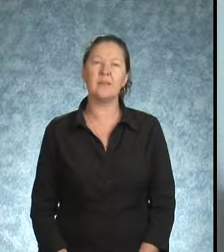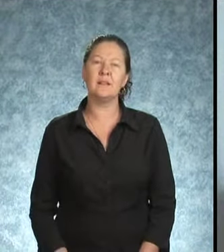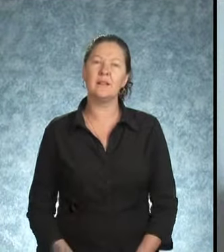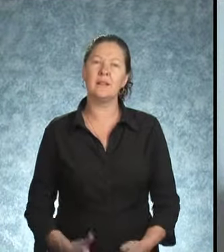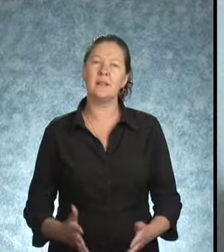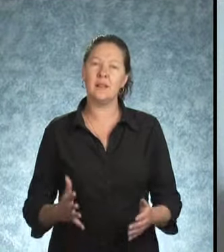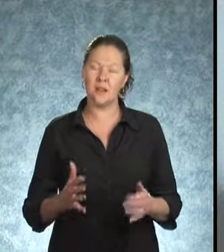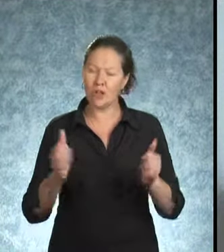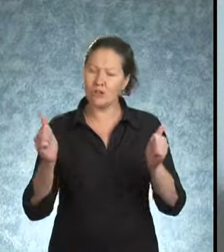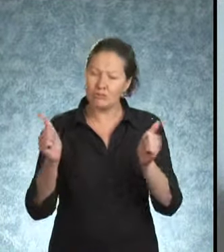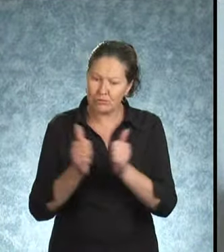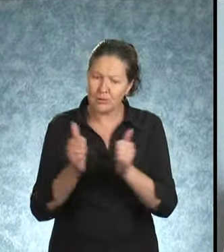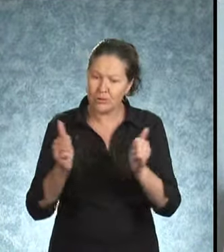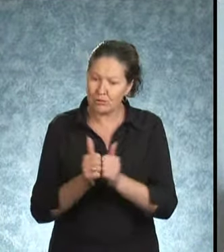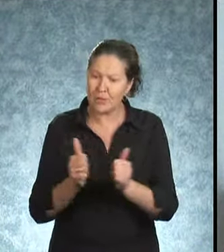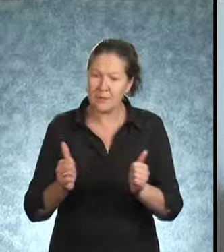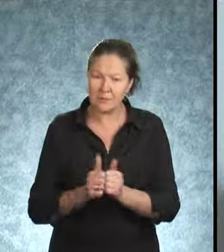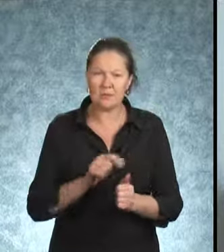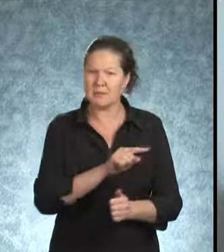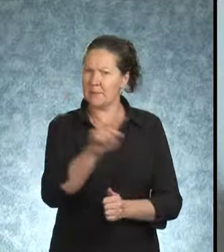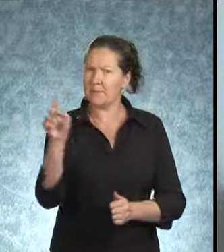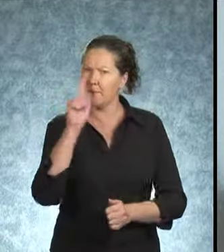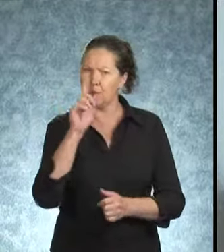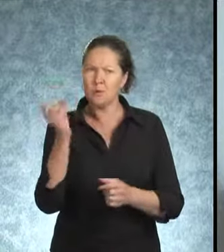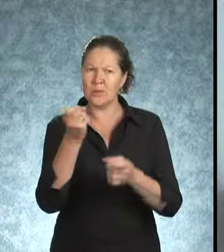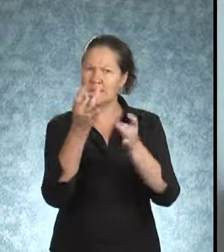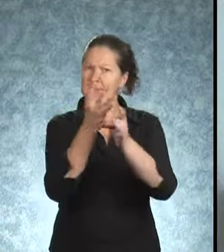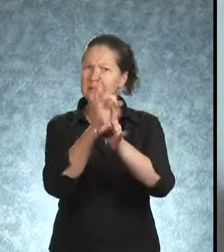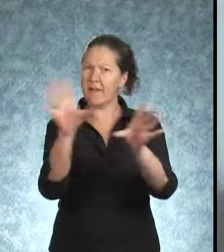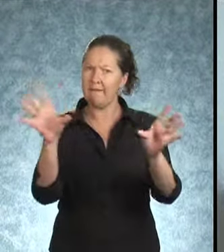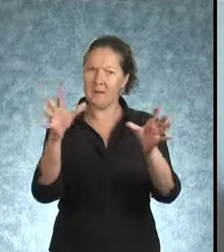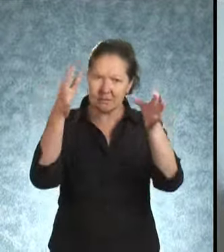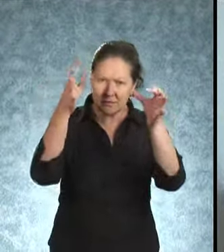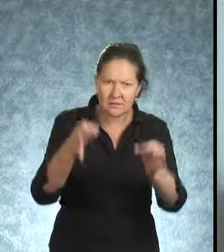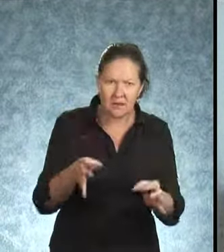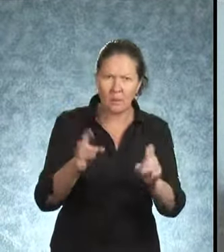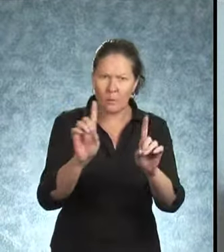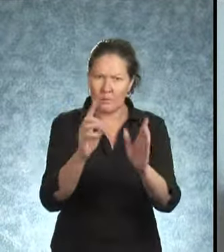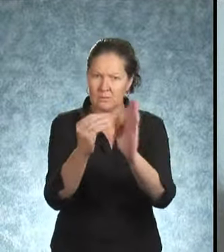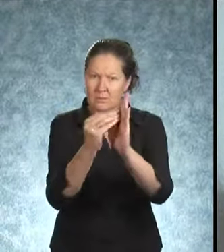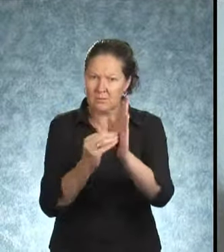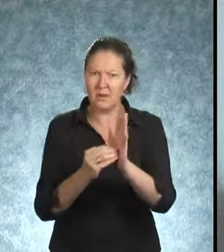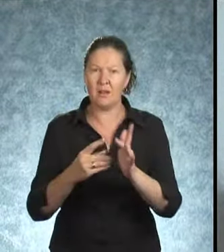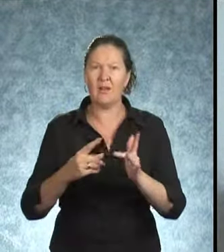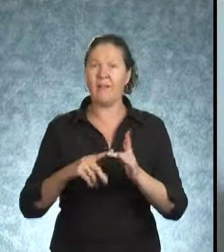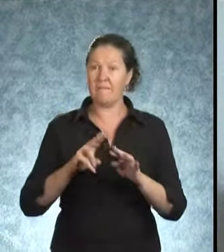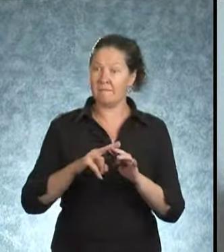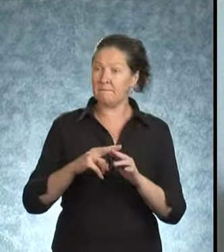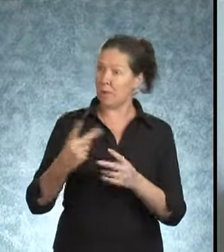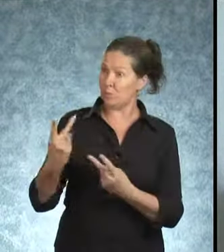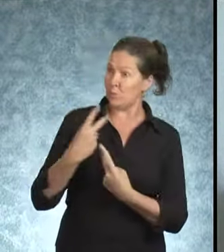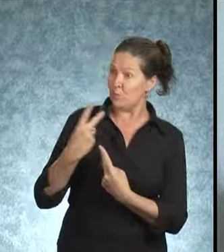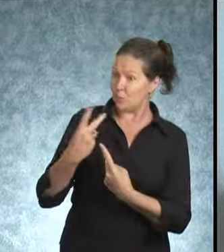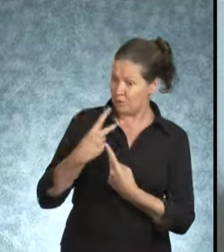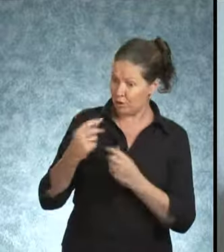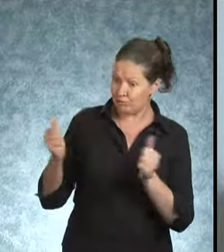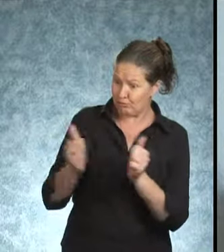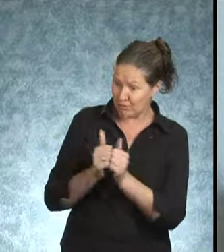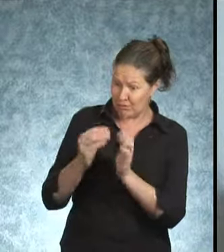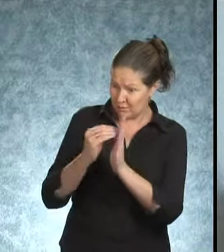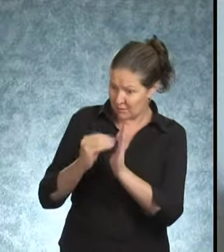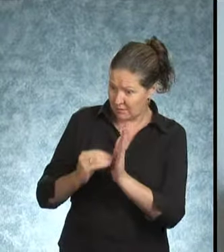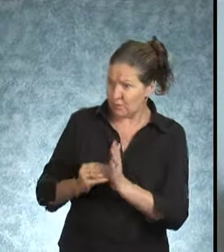Agreements are something that people should come up with themselves. If we come up with it and it's something that works for the two of